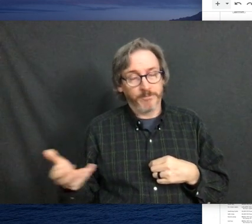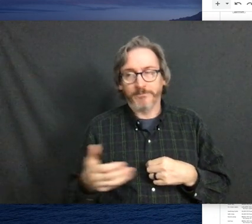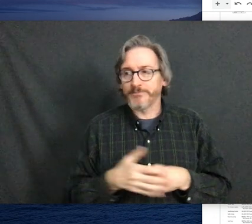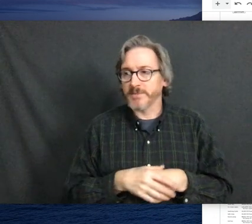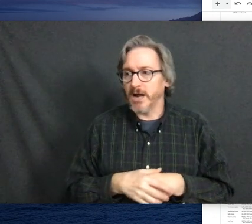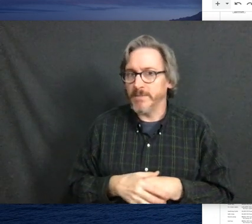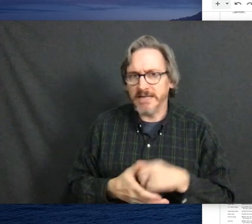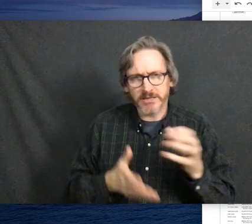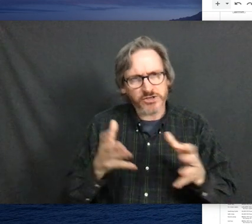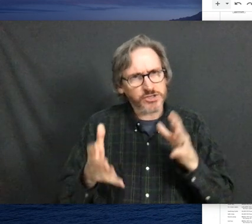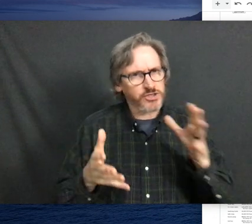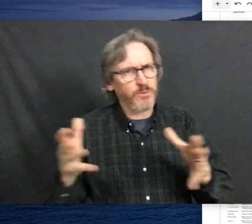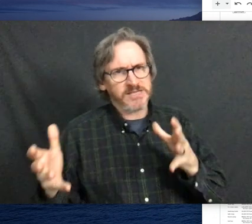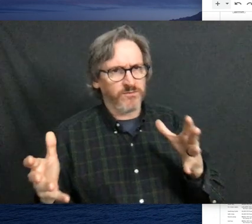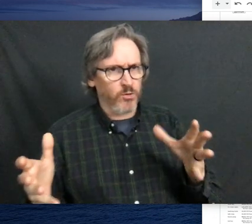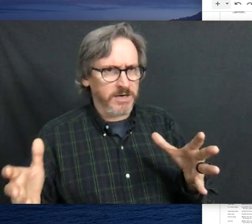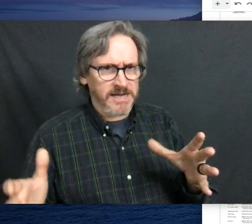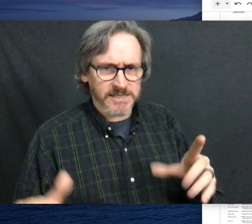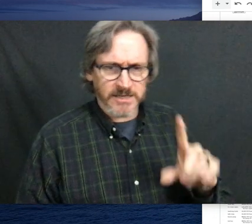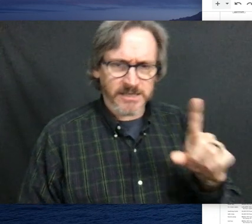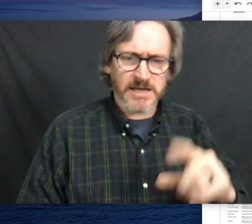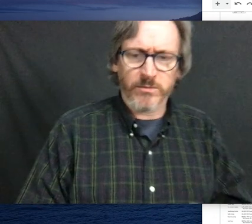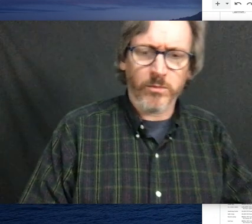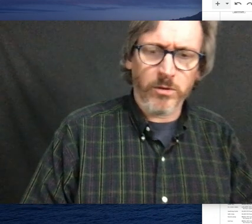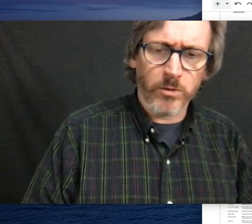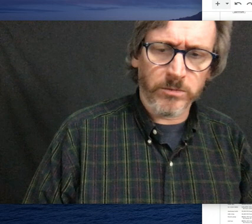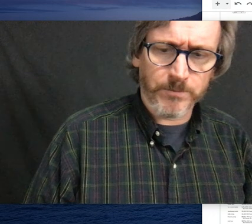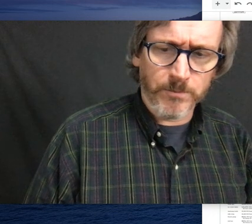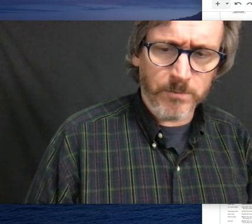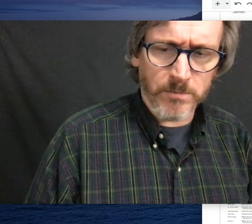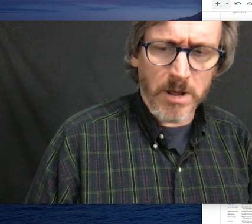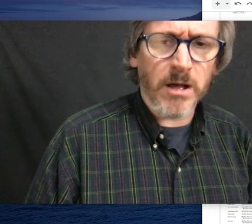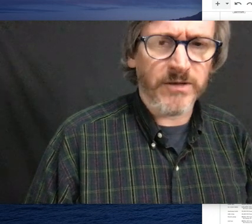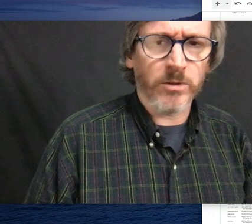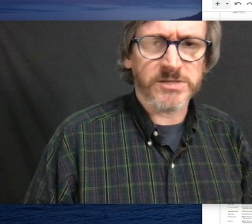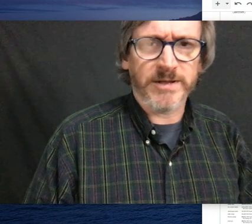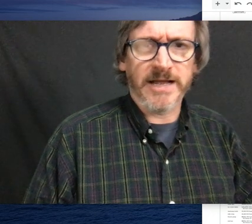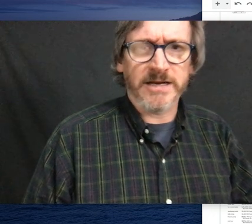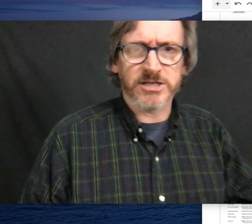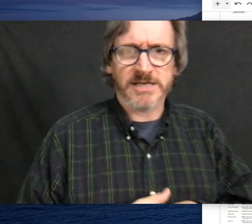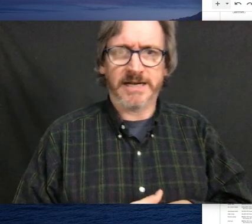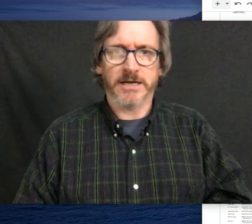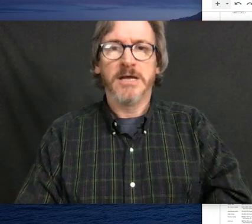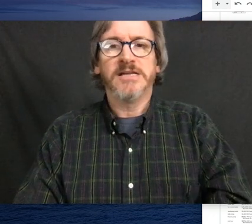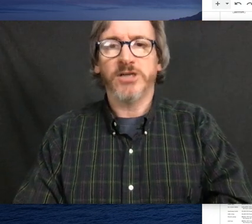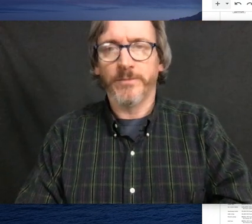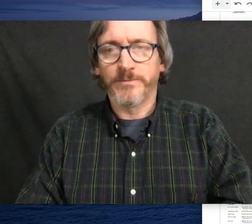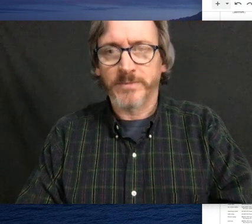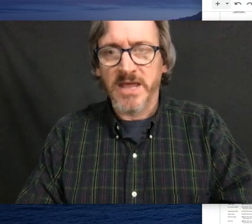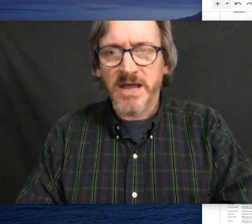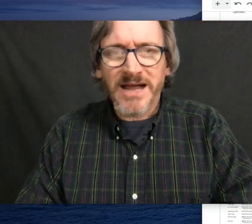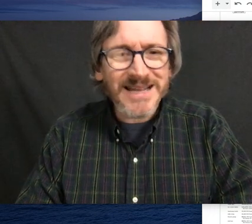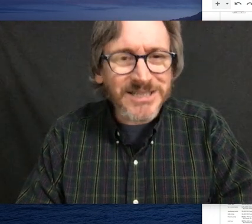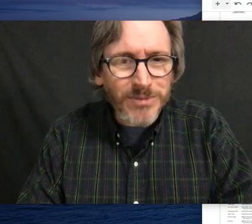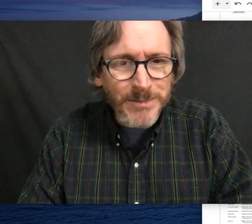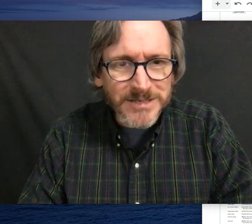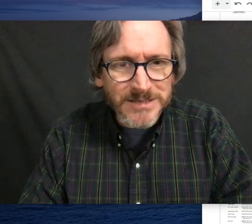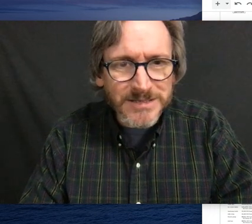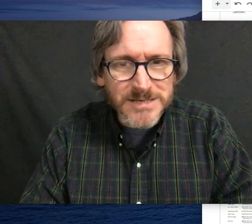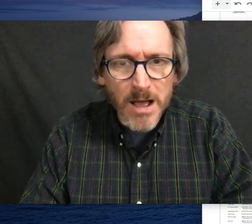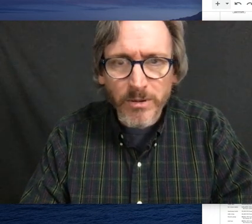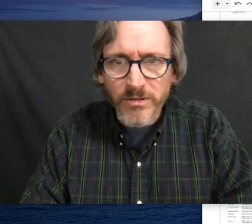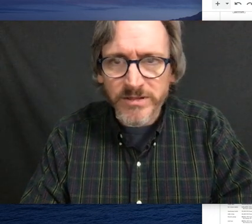mobile. These are just good ways of organizing things, and I think we'll explain that in just a second. So I should